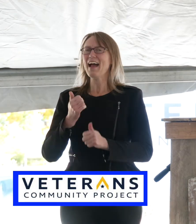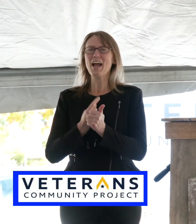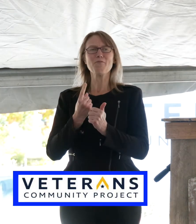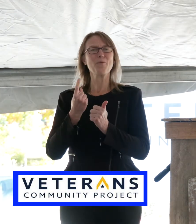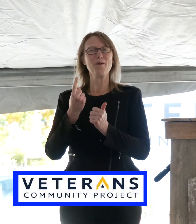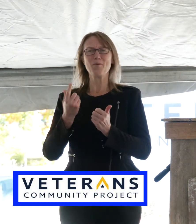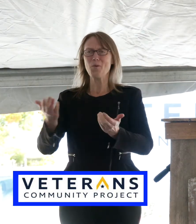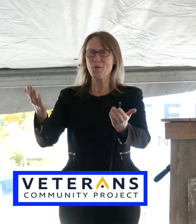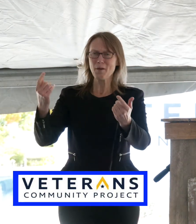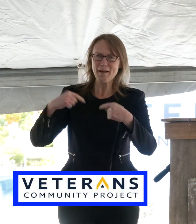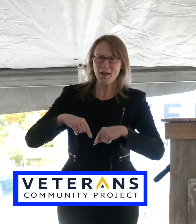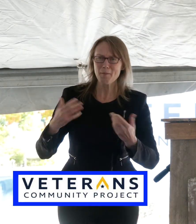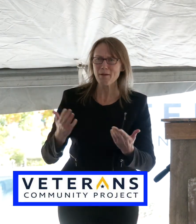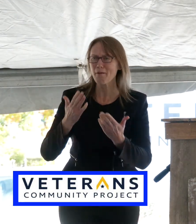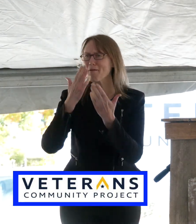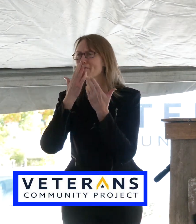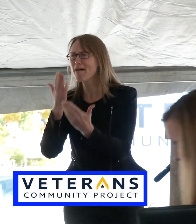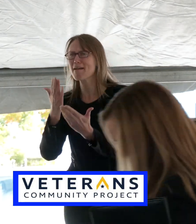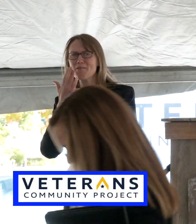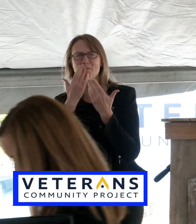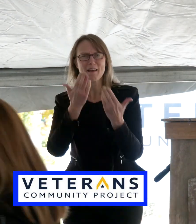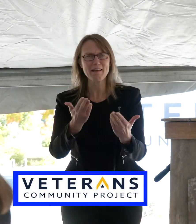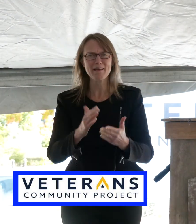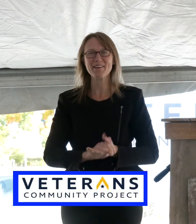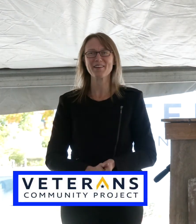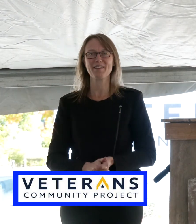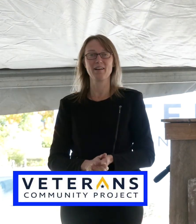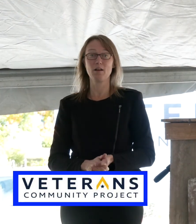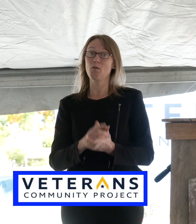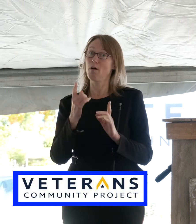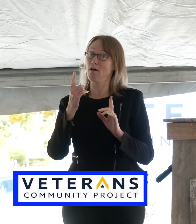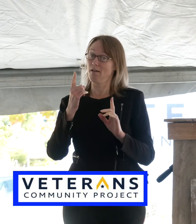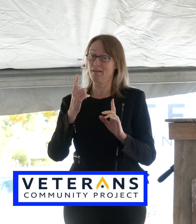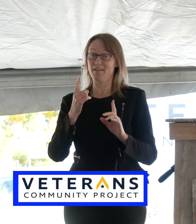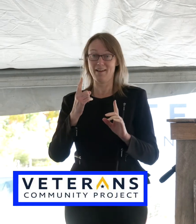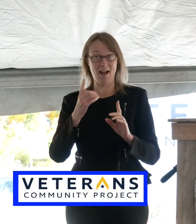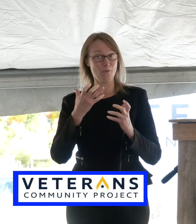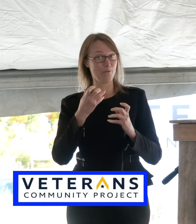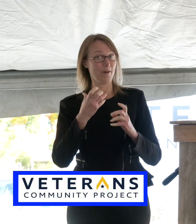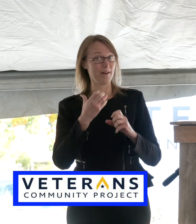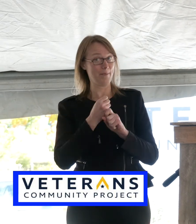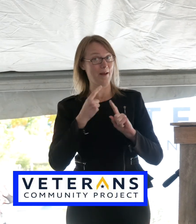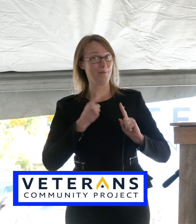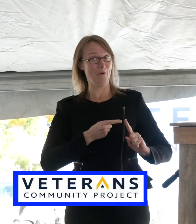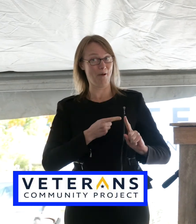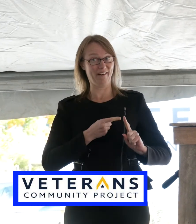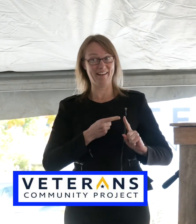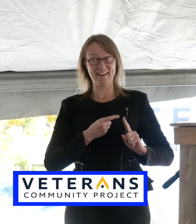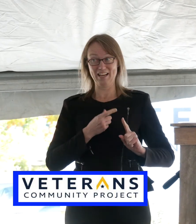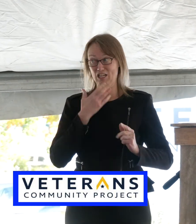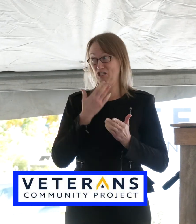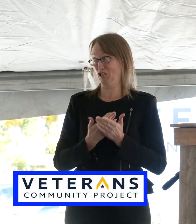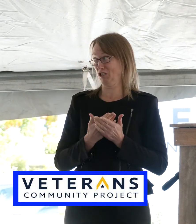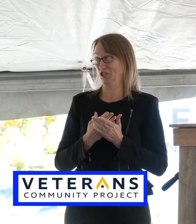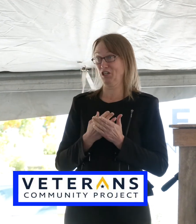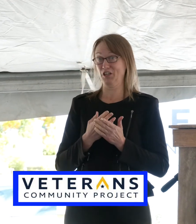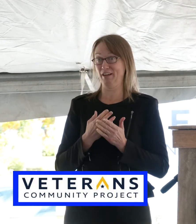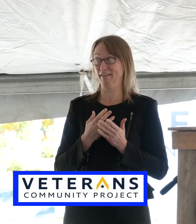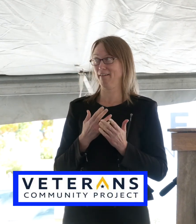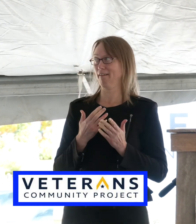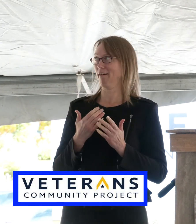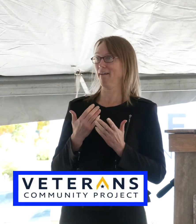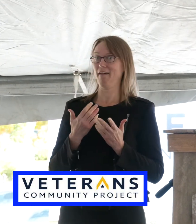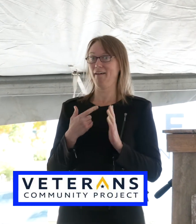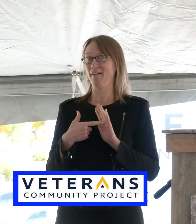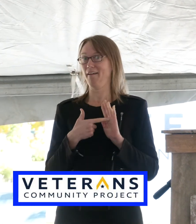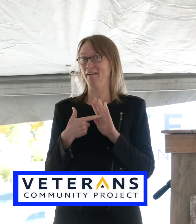but first, actually, I'd like to point out that I think it is a good omen that on the day that we kick off VCP STL, it's actually